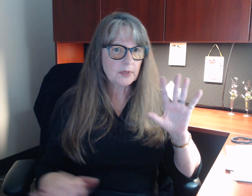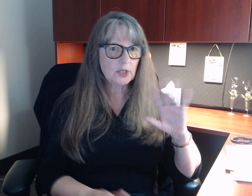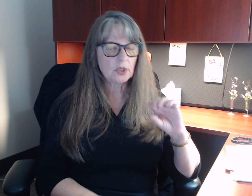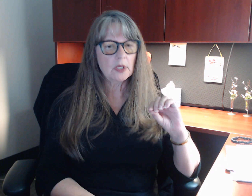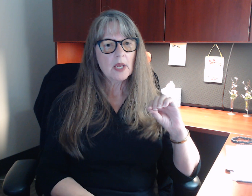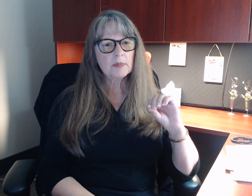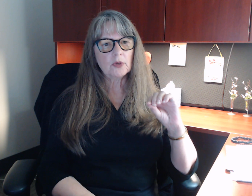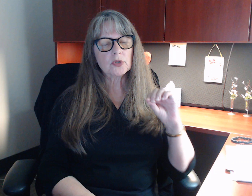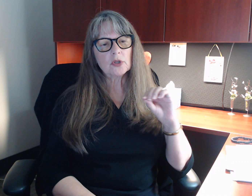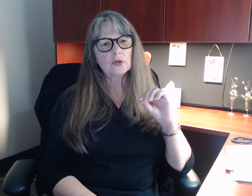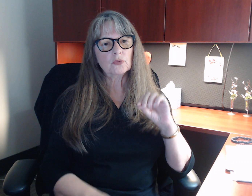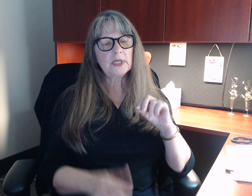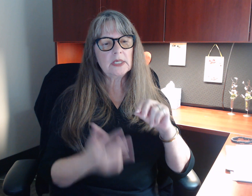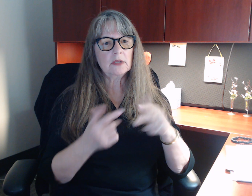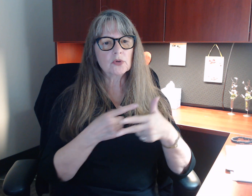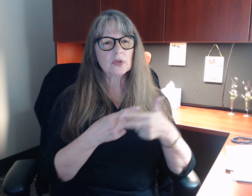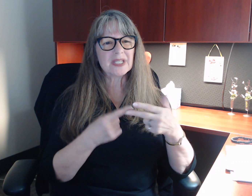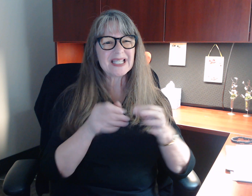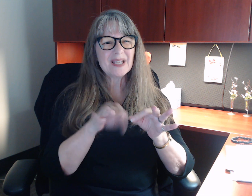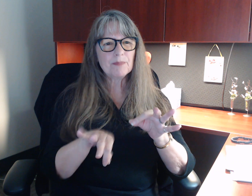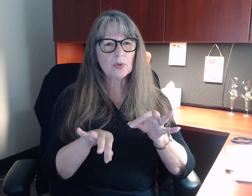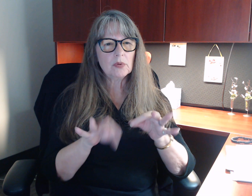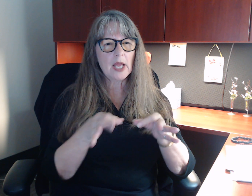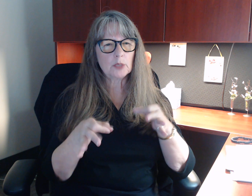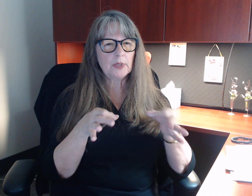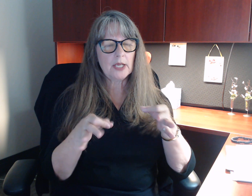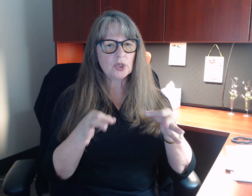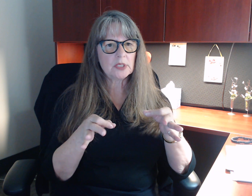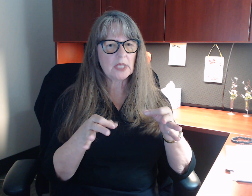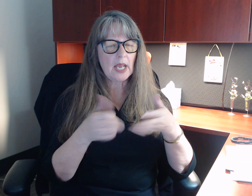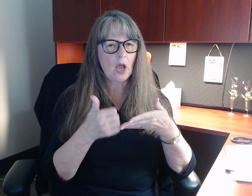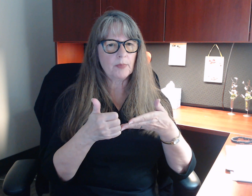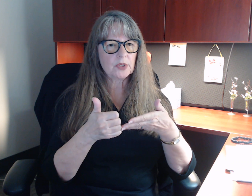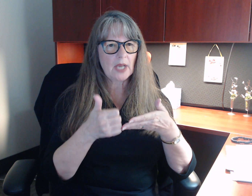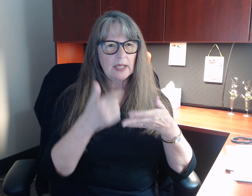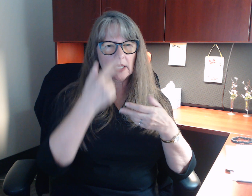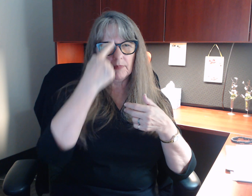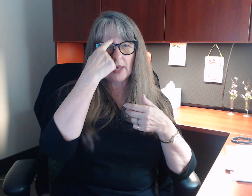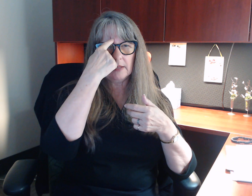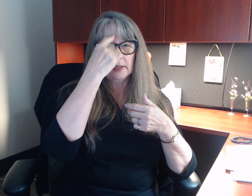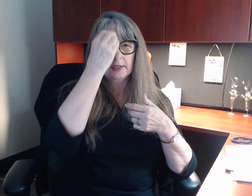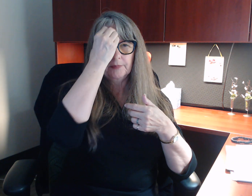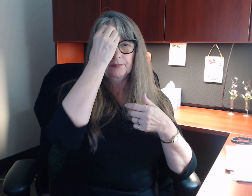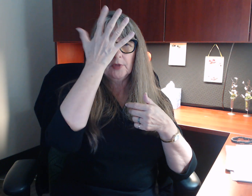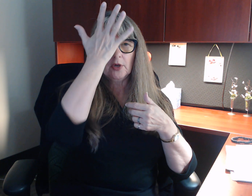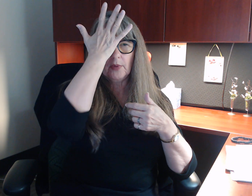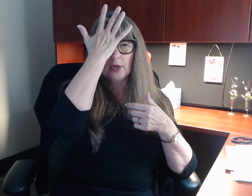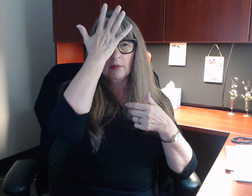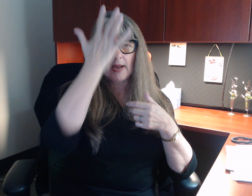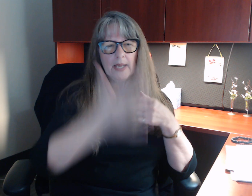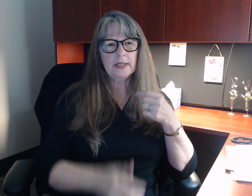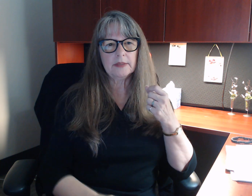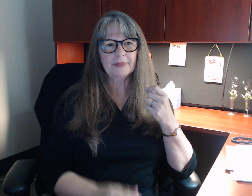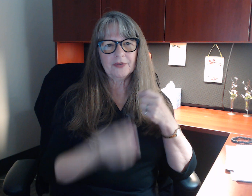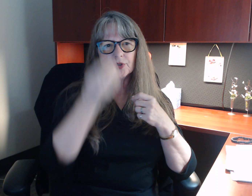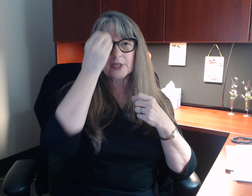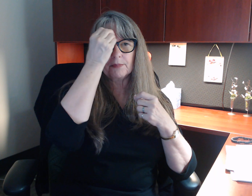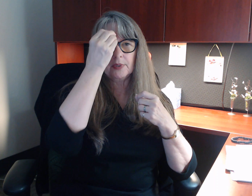explanation. But those are the simple explanations that help us kind of keep that, in our mind. This is like putting